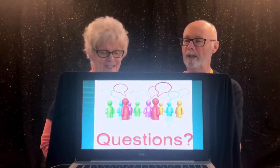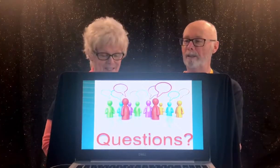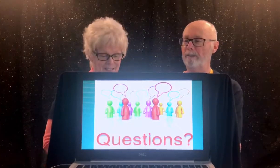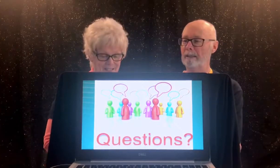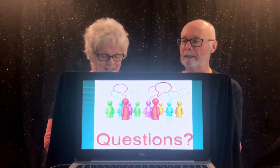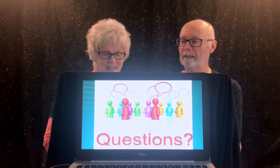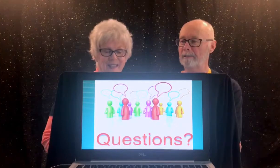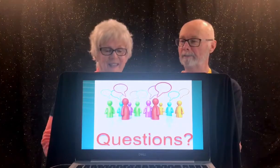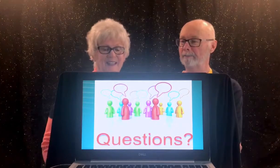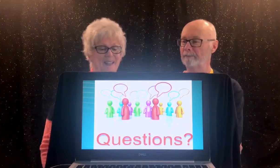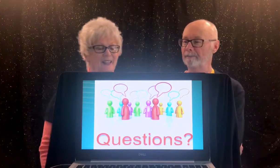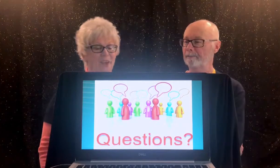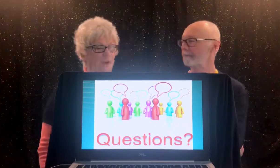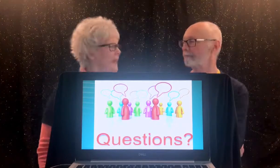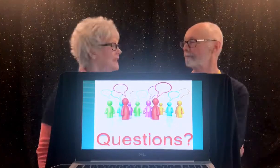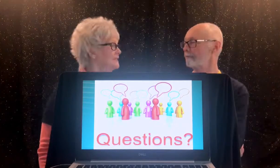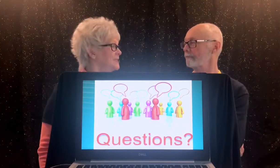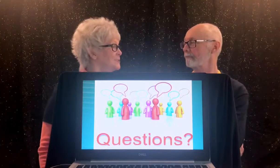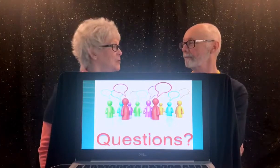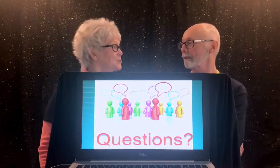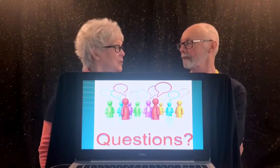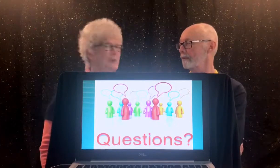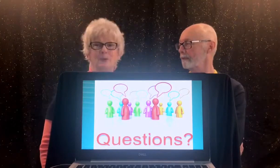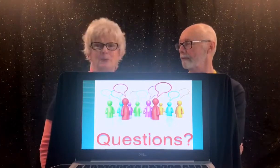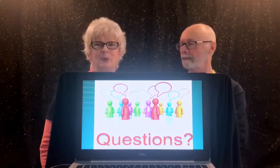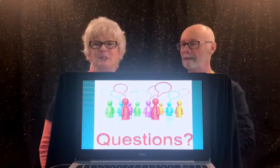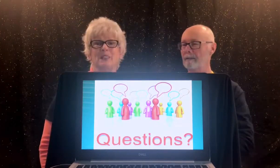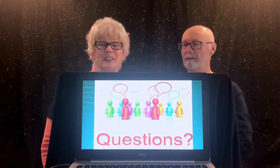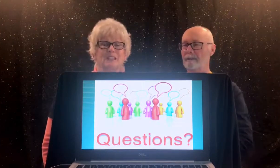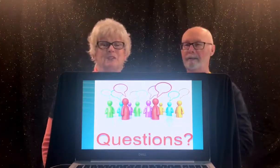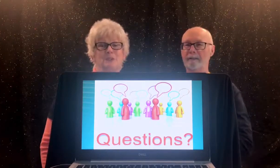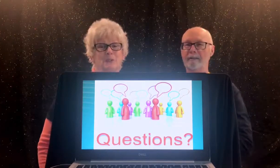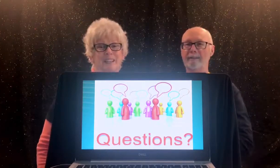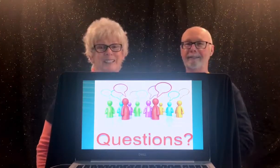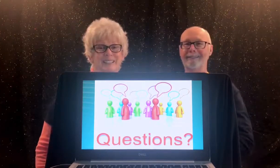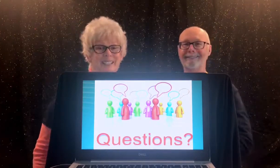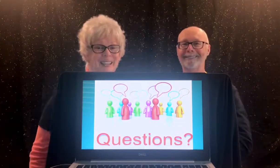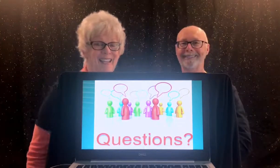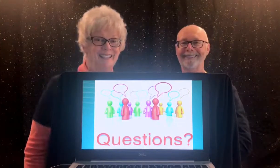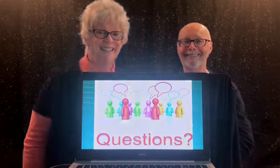on. Okay, let's go join them in person. Thanks for joining us today.